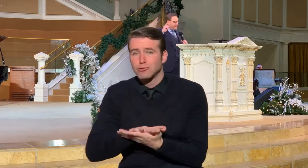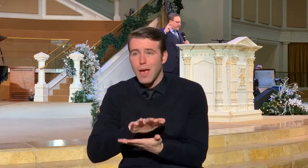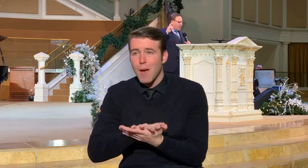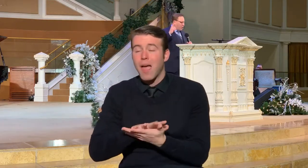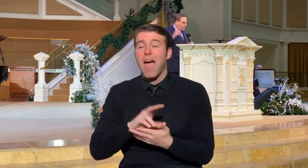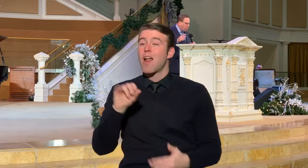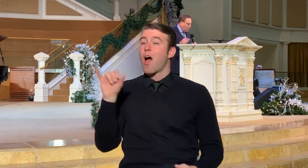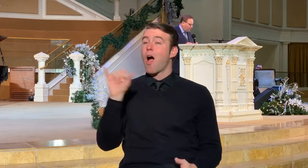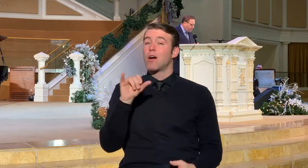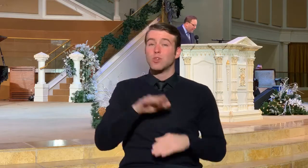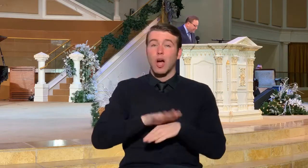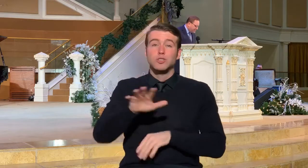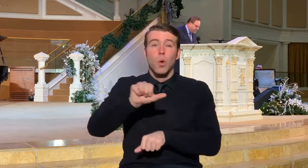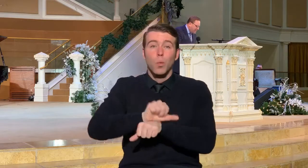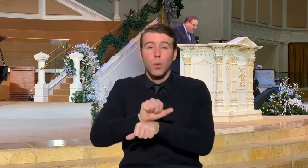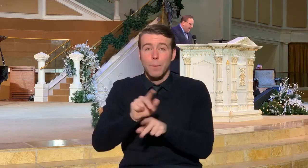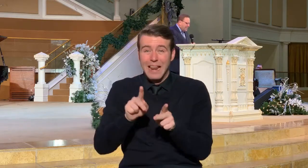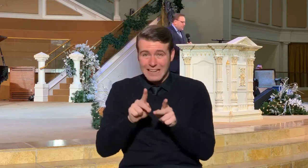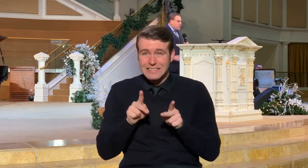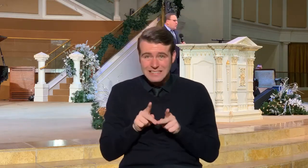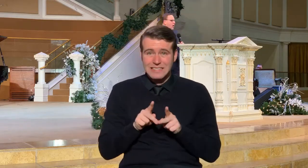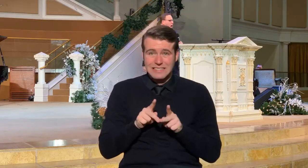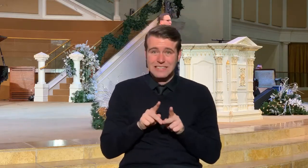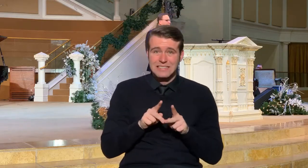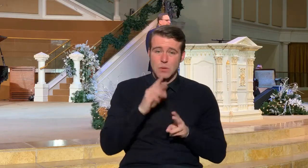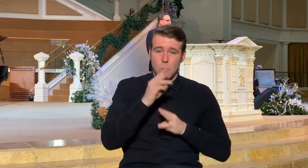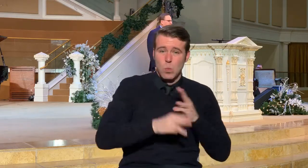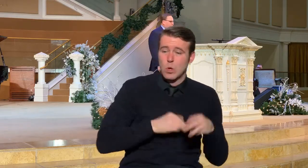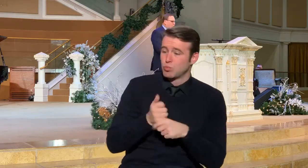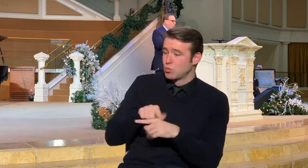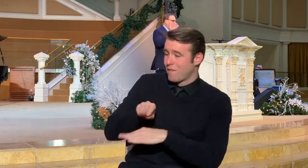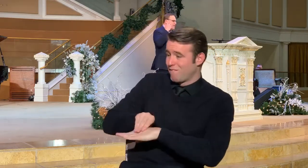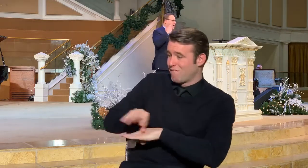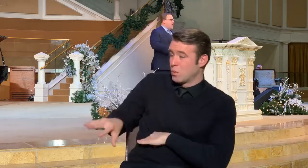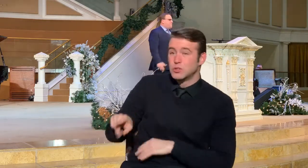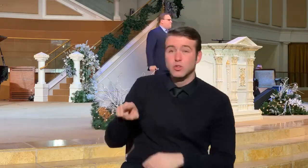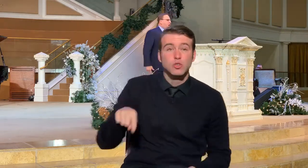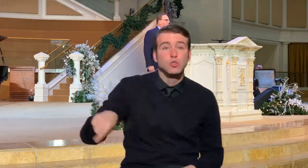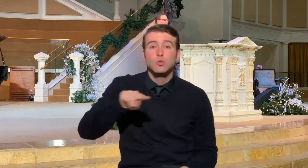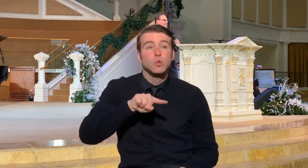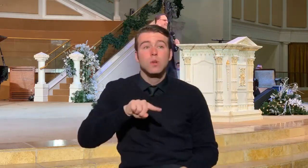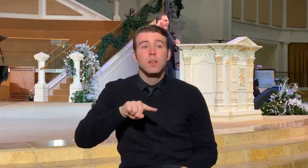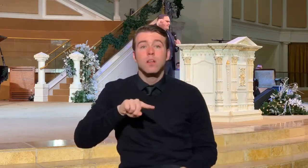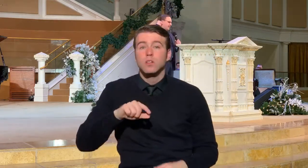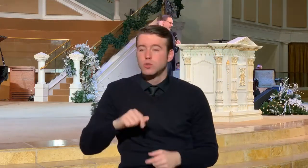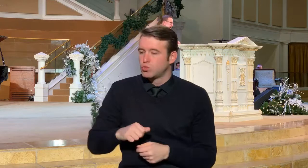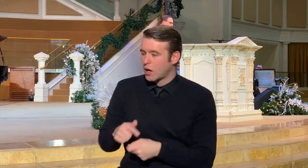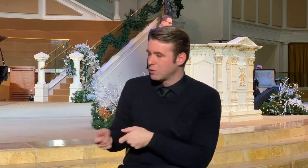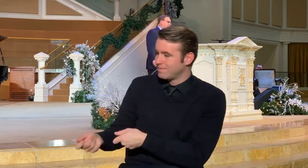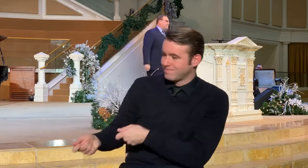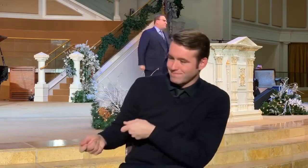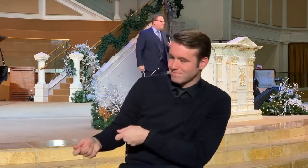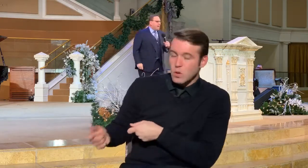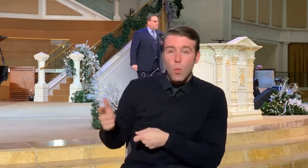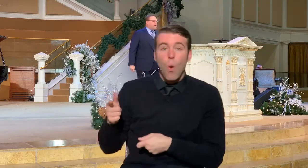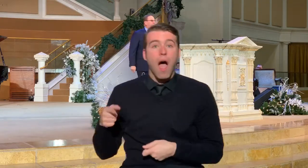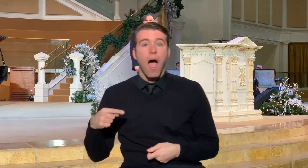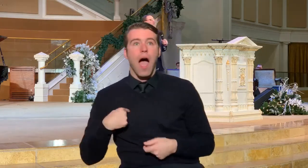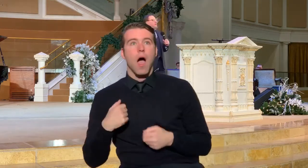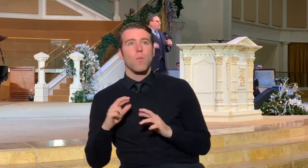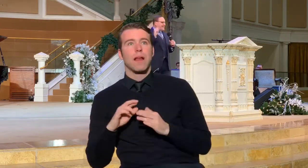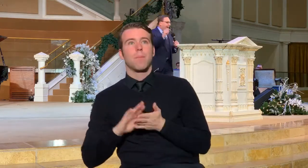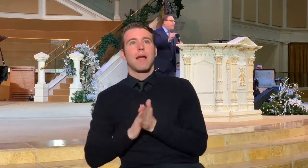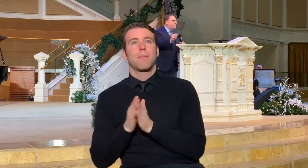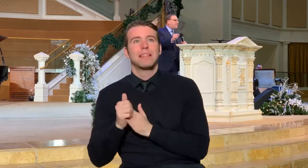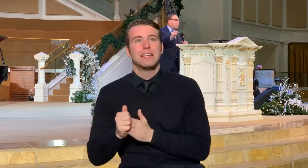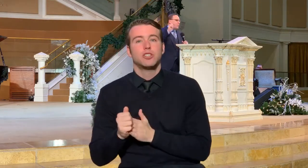yes, even on your workplace. And you are being groomed for next leadership. But you